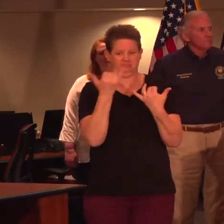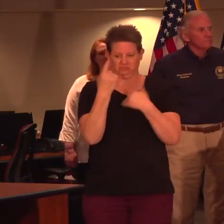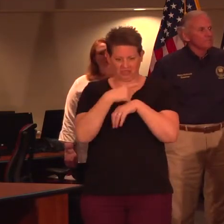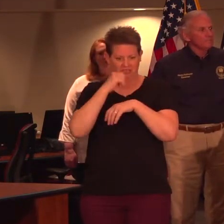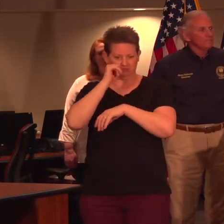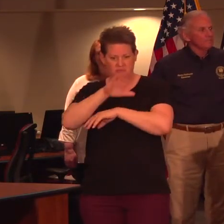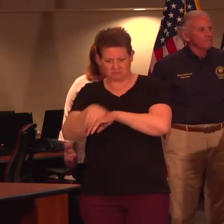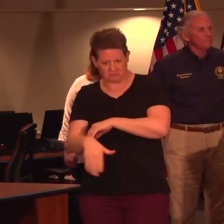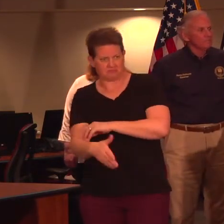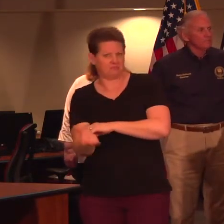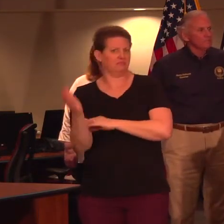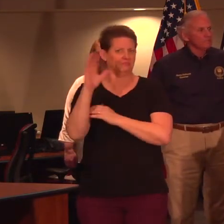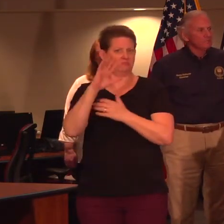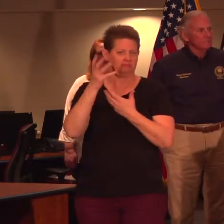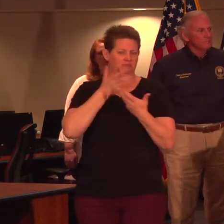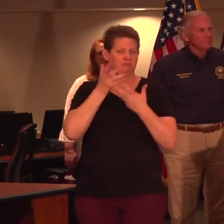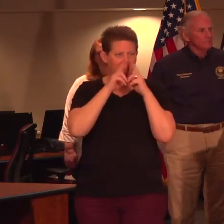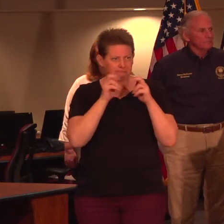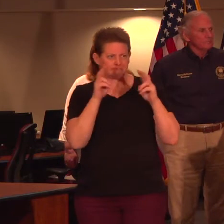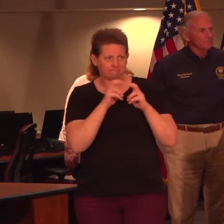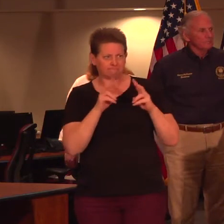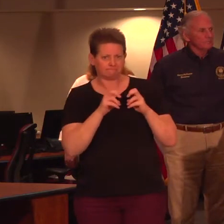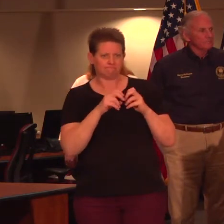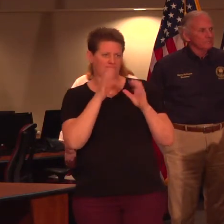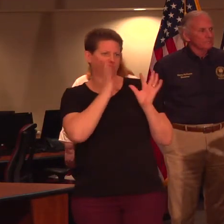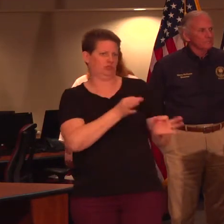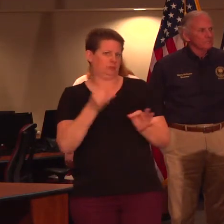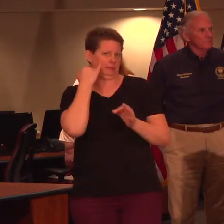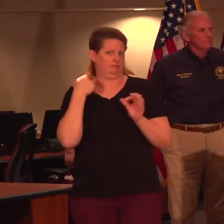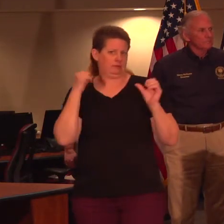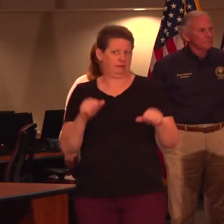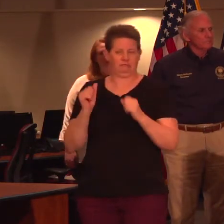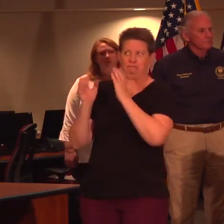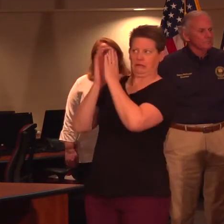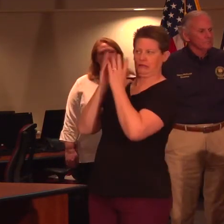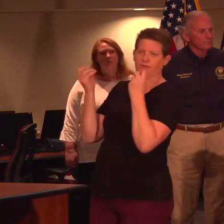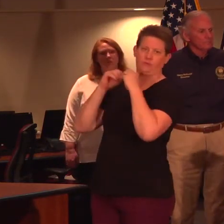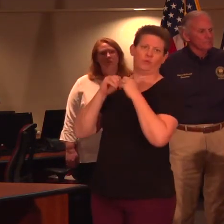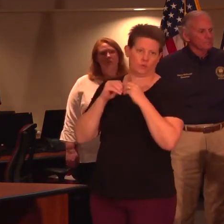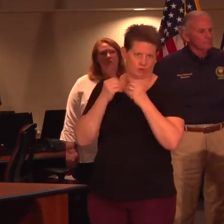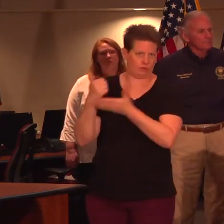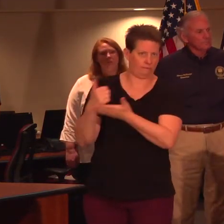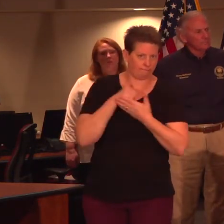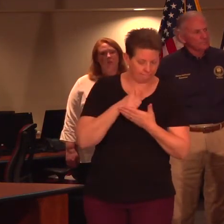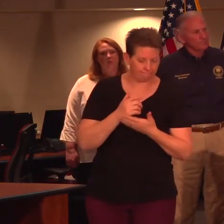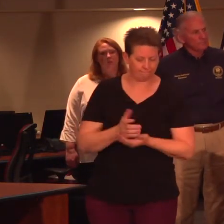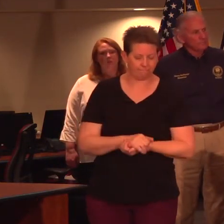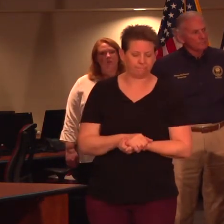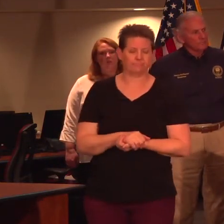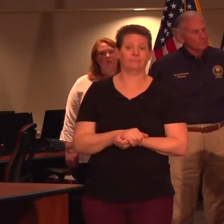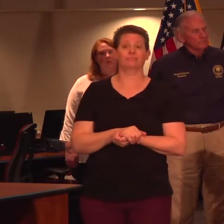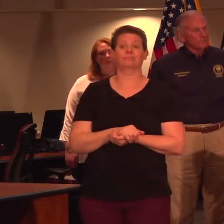and certainly tomorrow in analyzing and finalizing that data. Would remind all